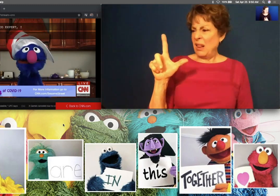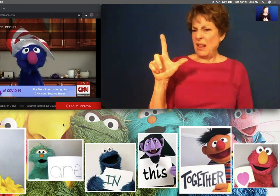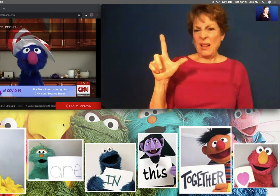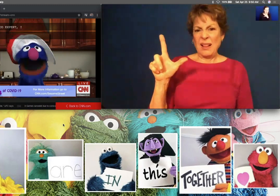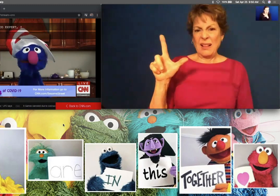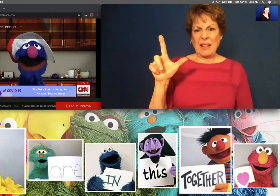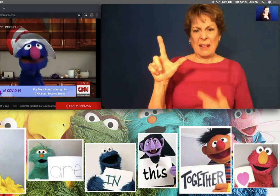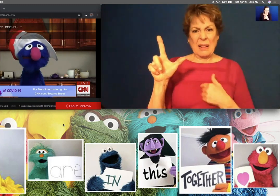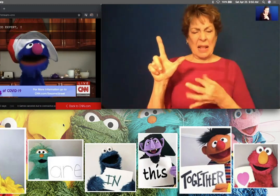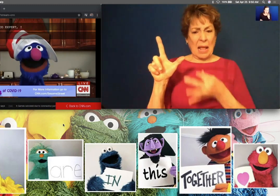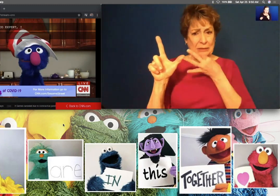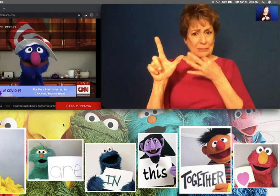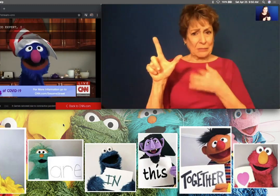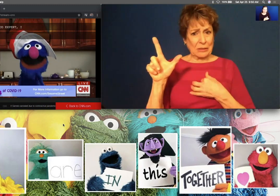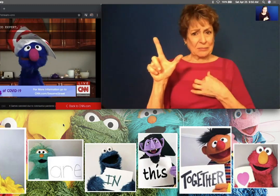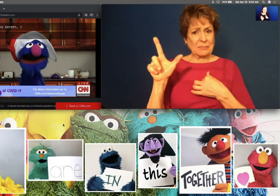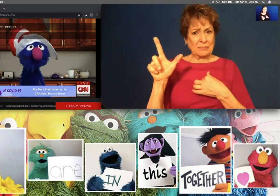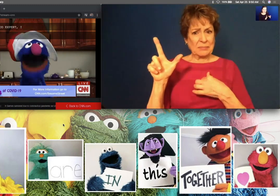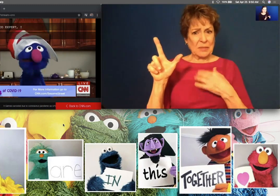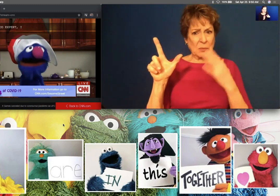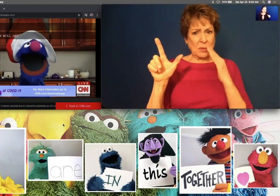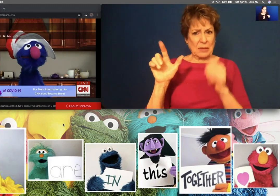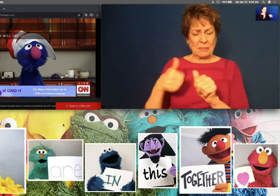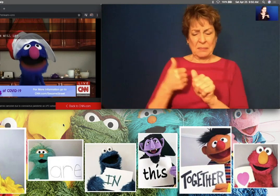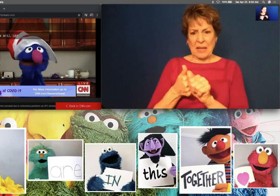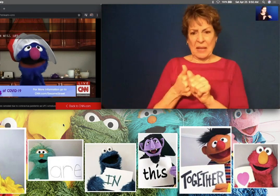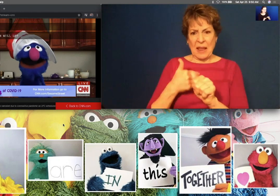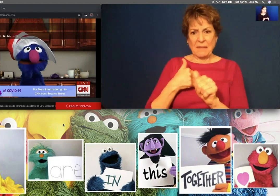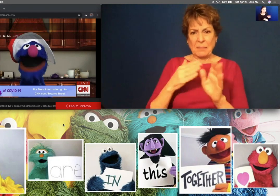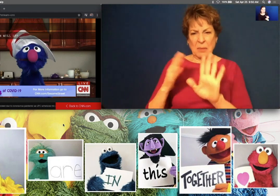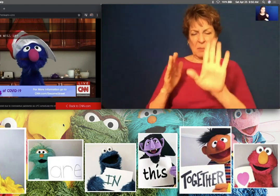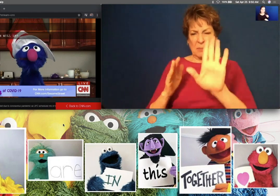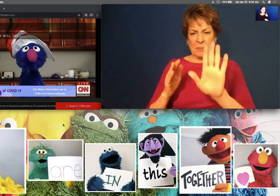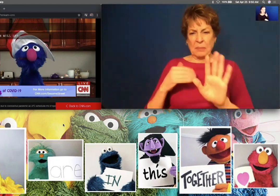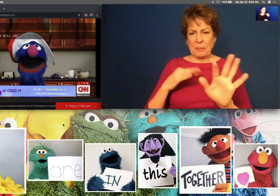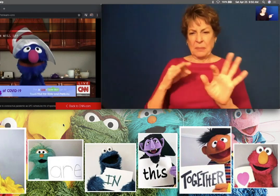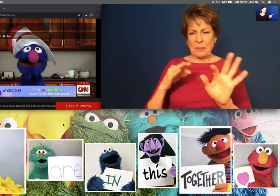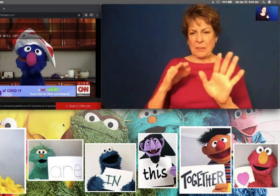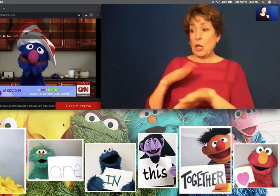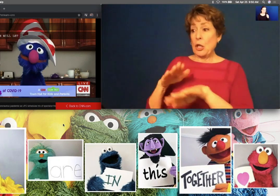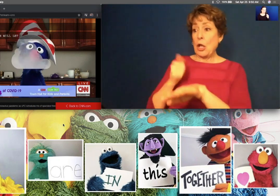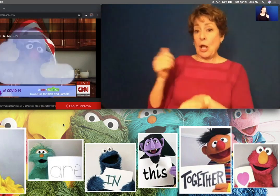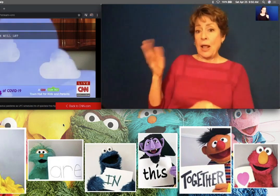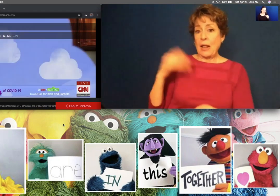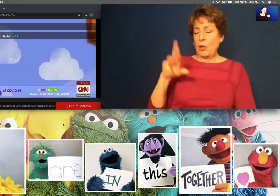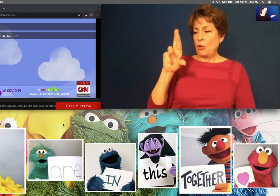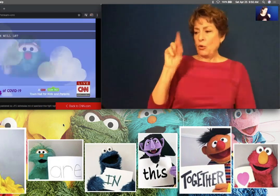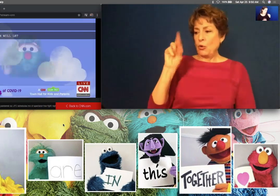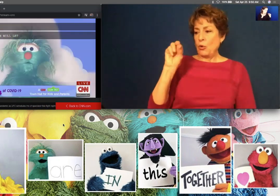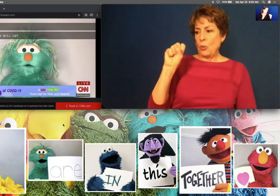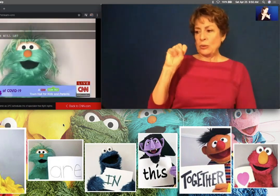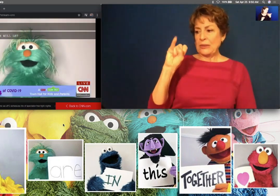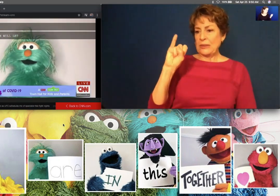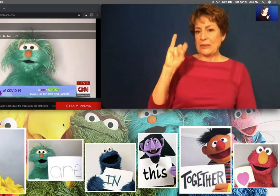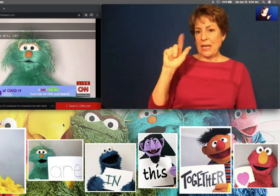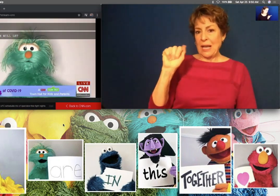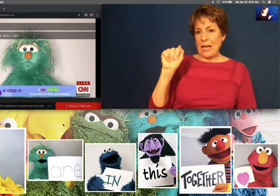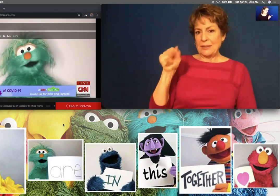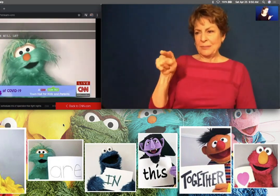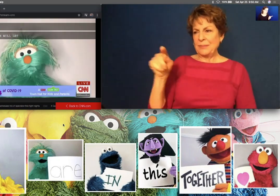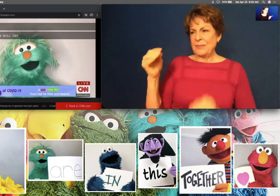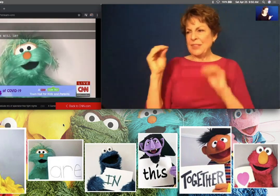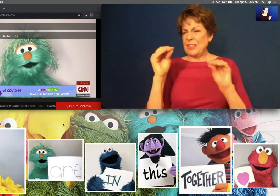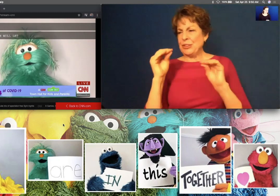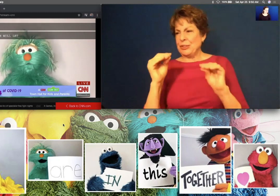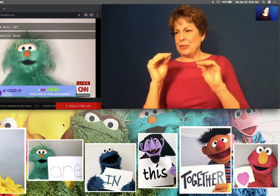expert, I have a backup plan. Expert Grover, will have my expert assistant,